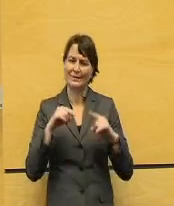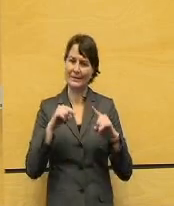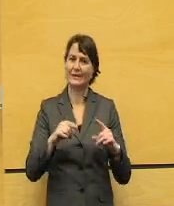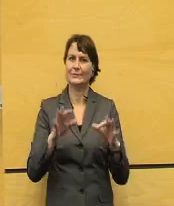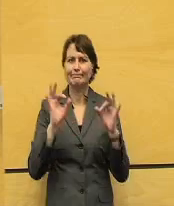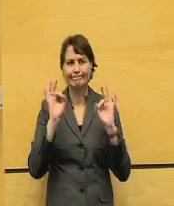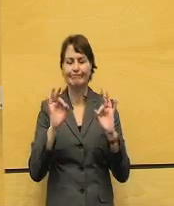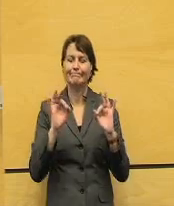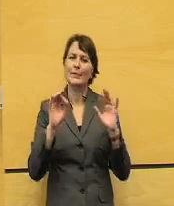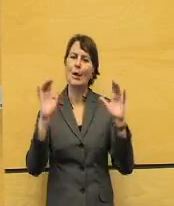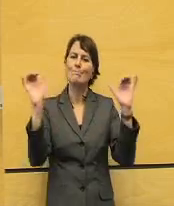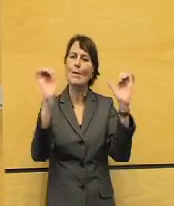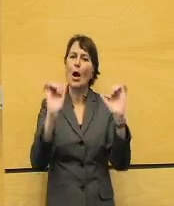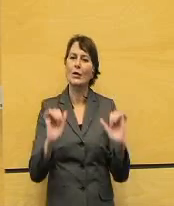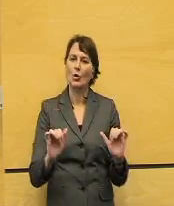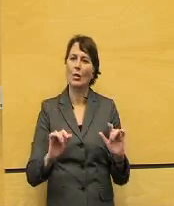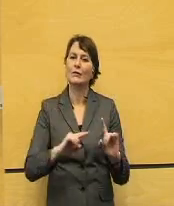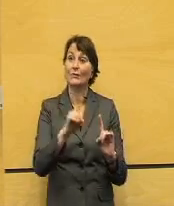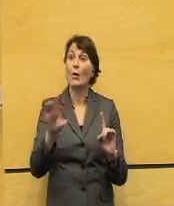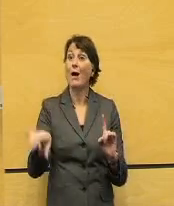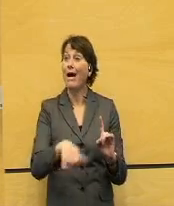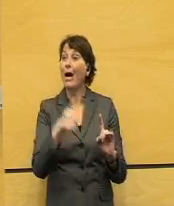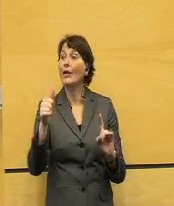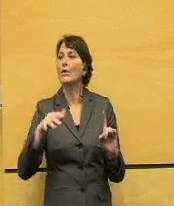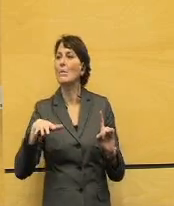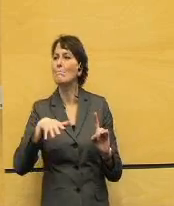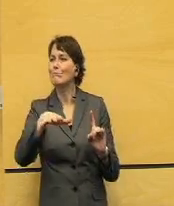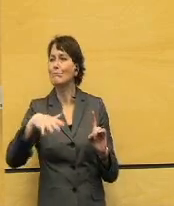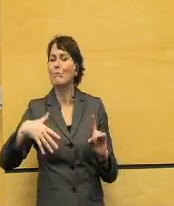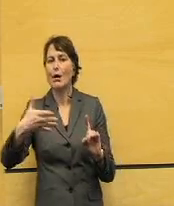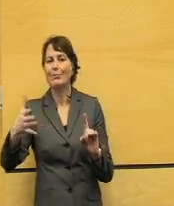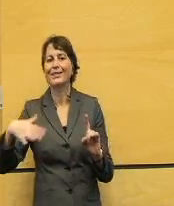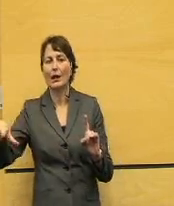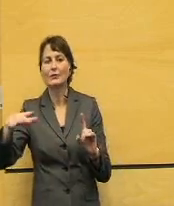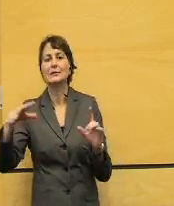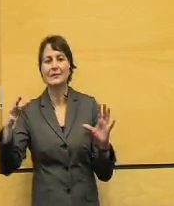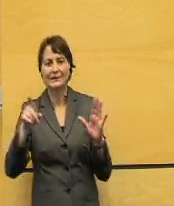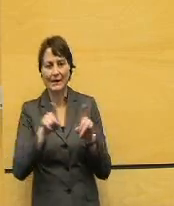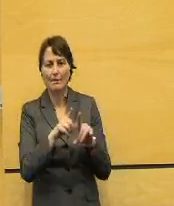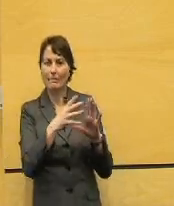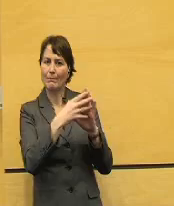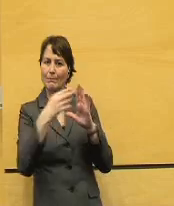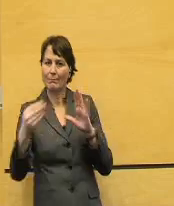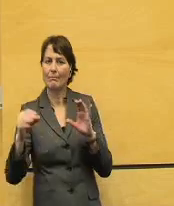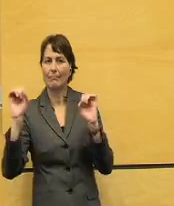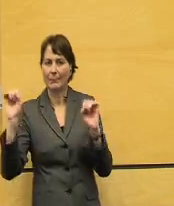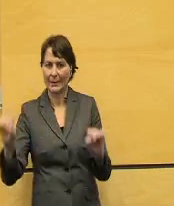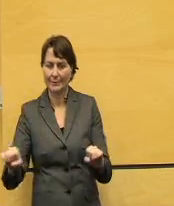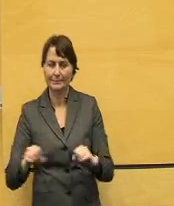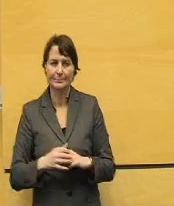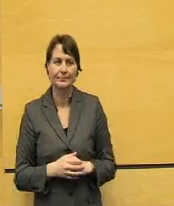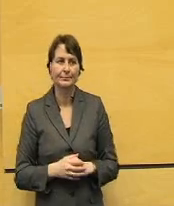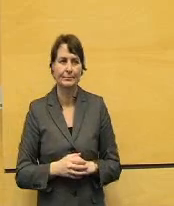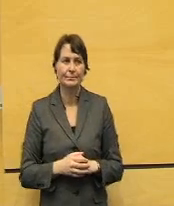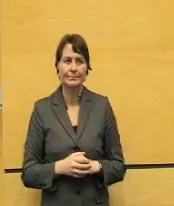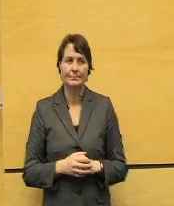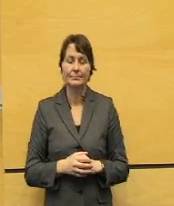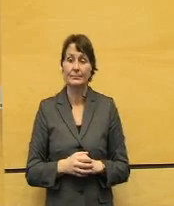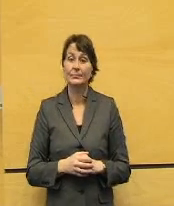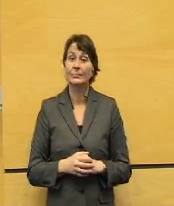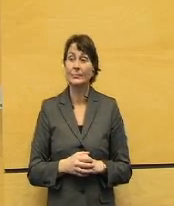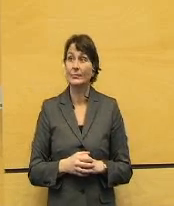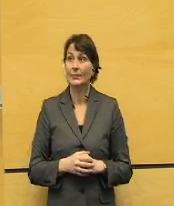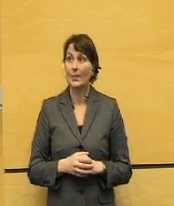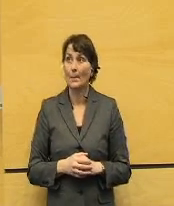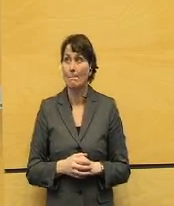model for other public areas to be accessible. And the first phase of this project